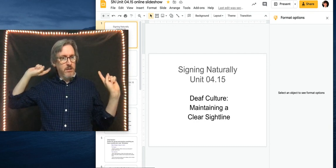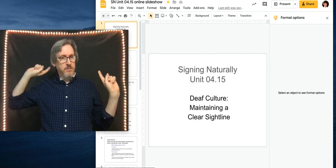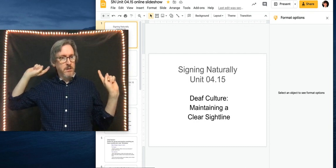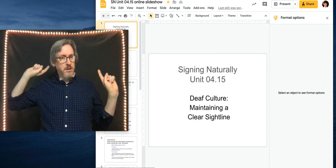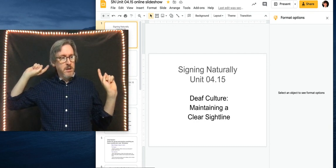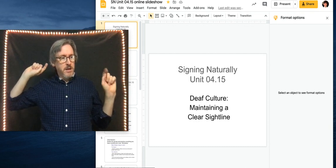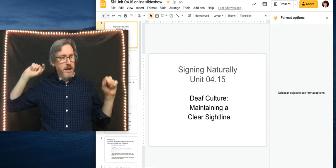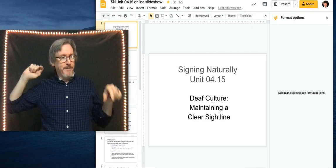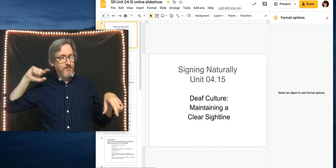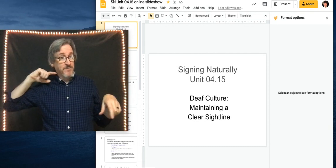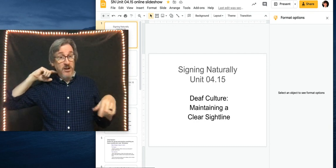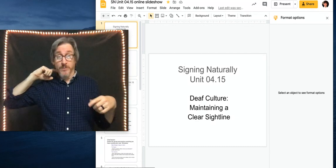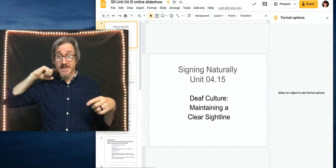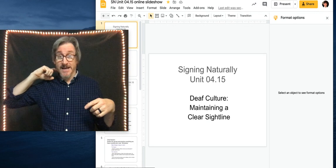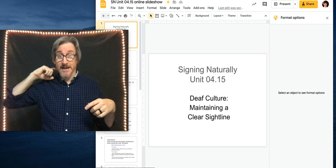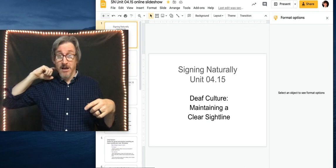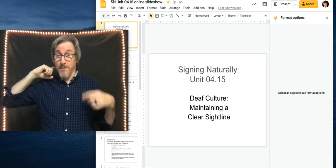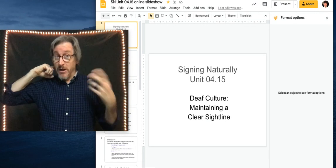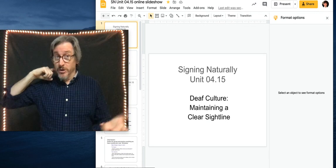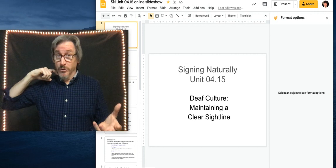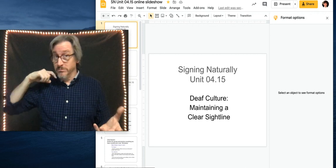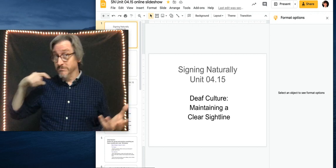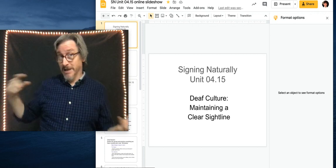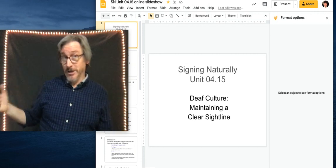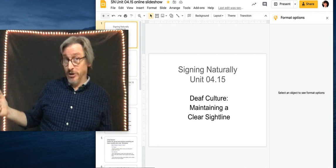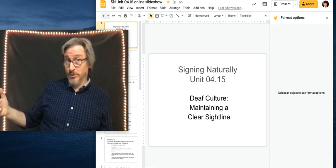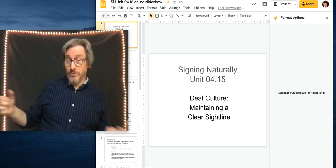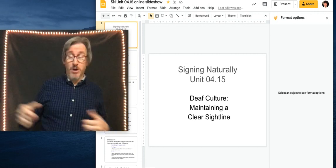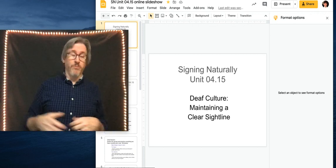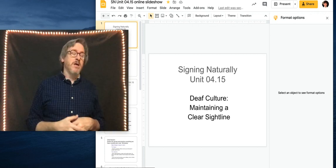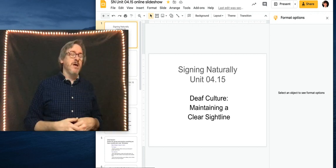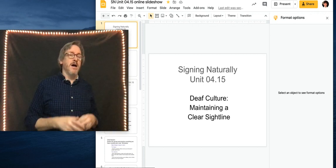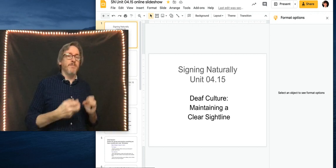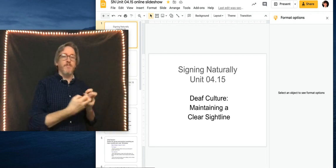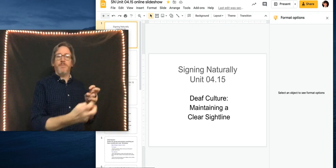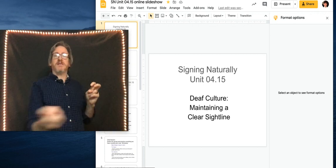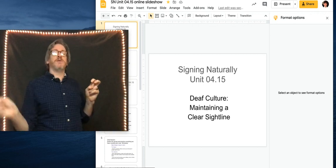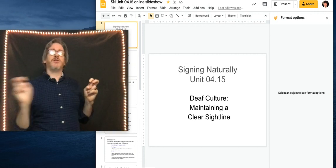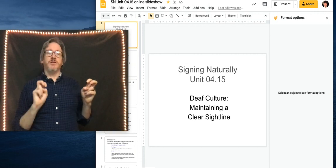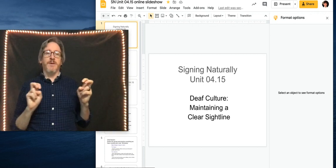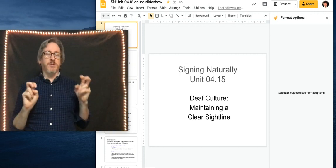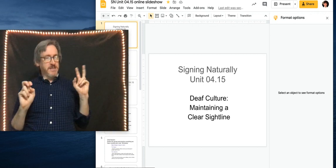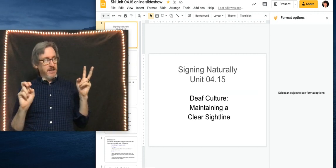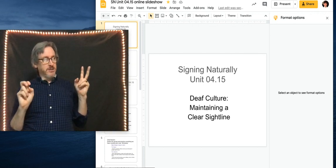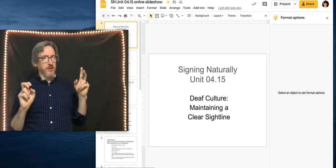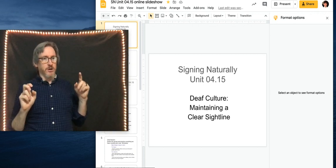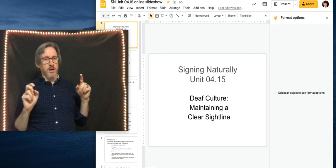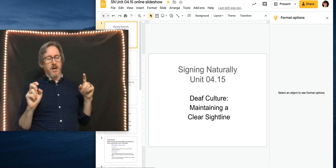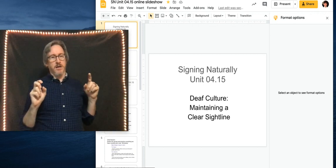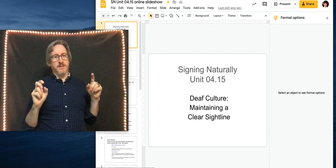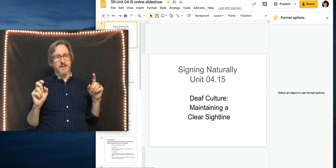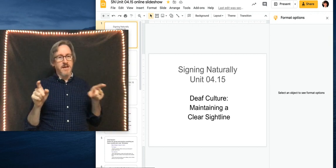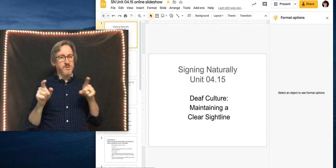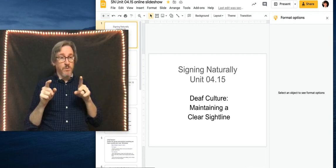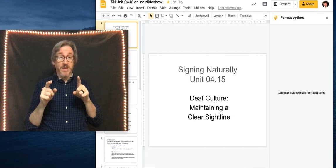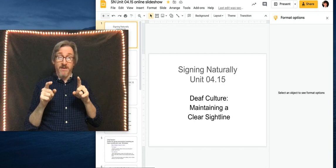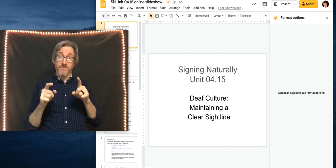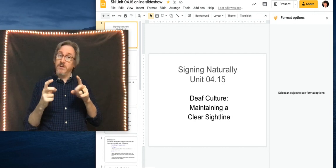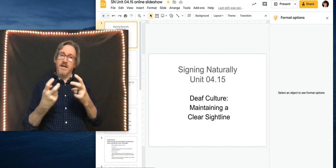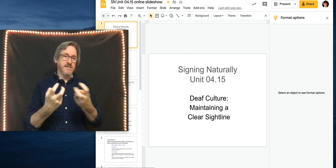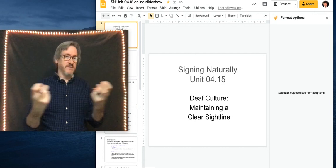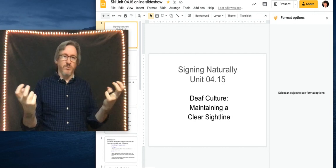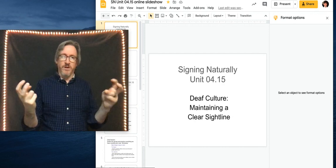tell. They could be signing about you, and you don't know. But it's always good to be able to see each other. Sometimes when